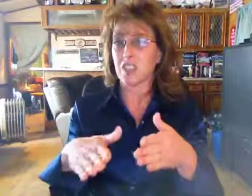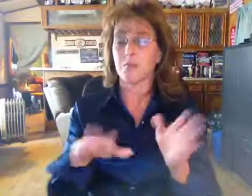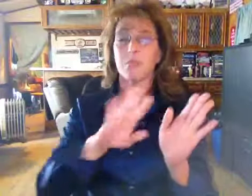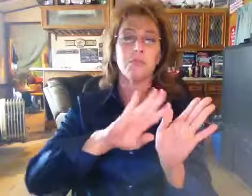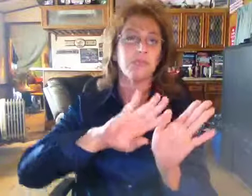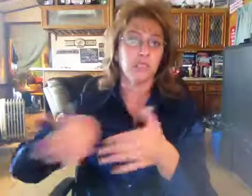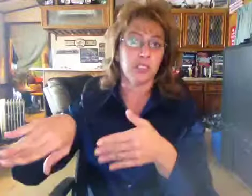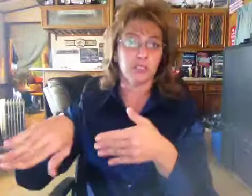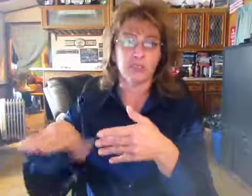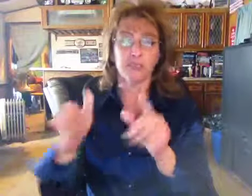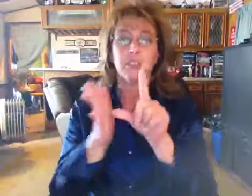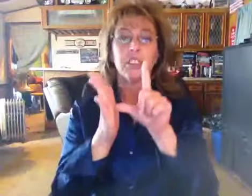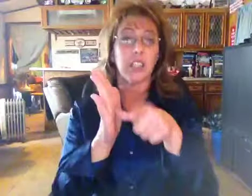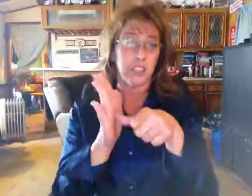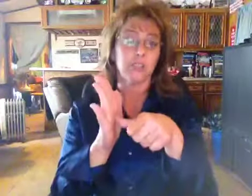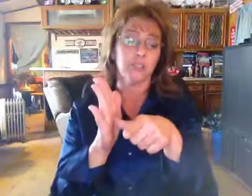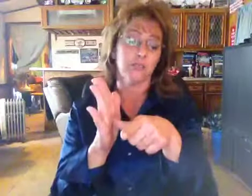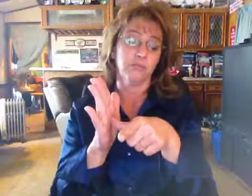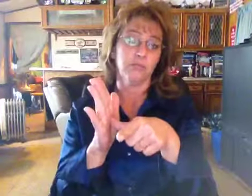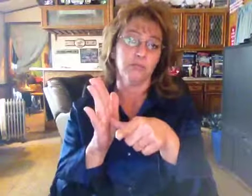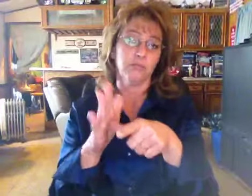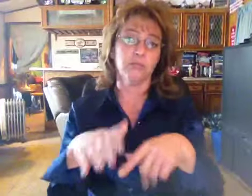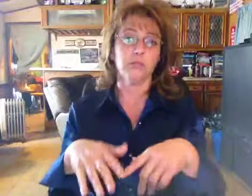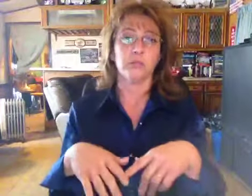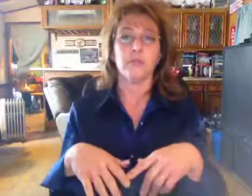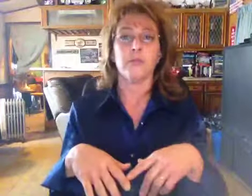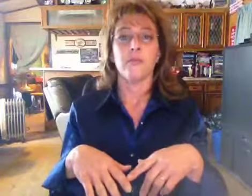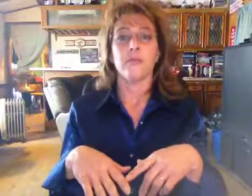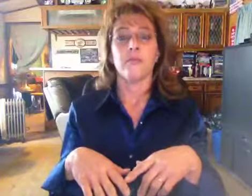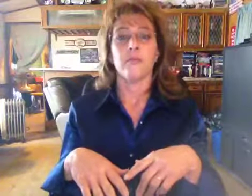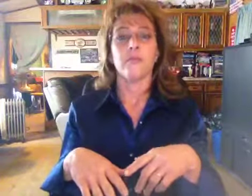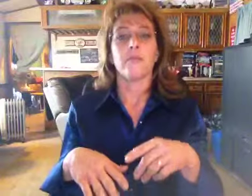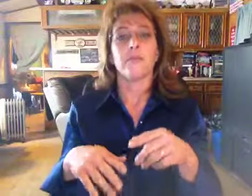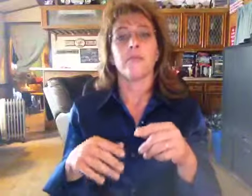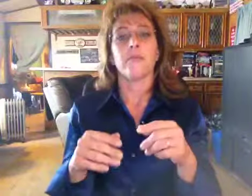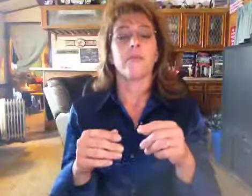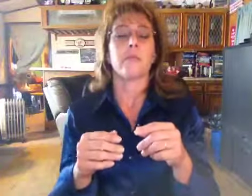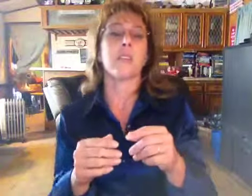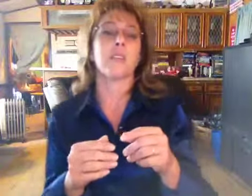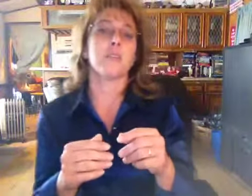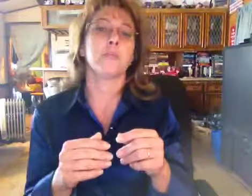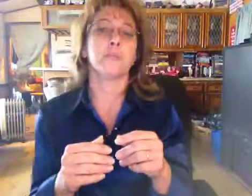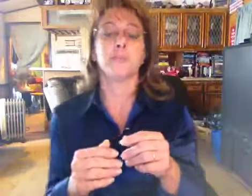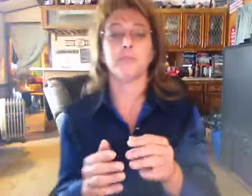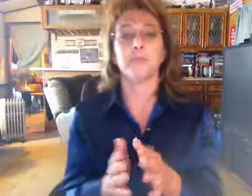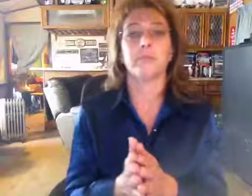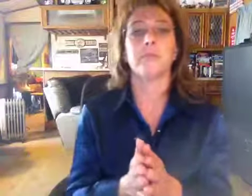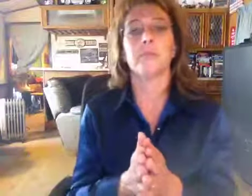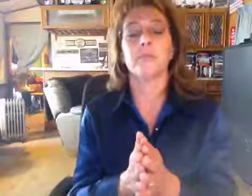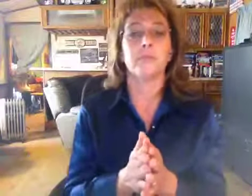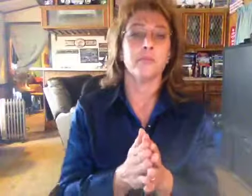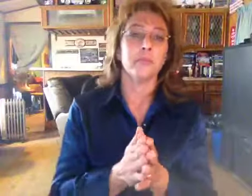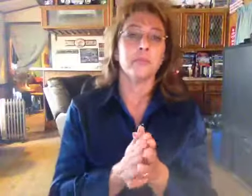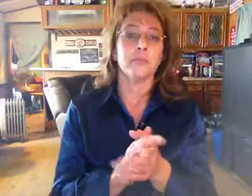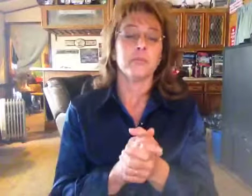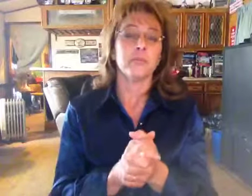you to be able to handle lesson number 2, in which we do diagram some very simple sentences.